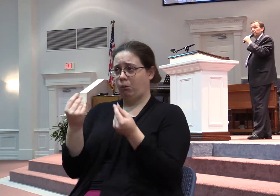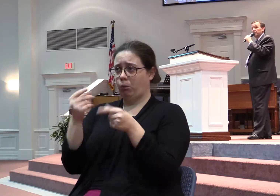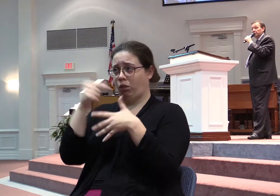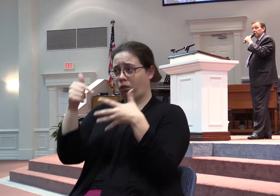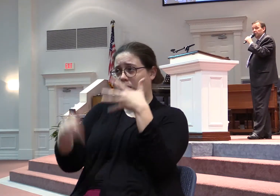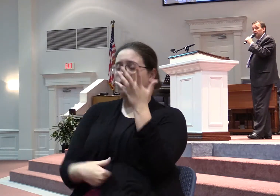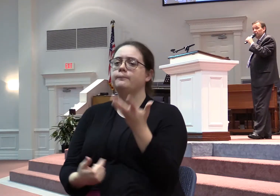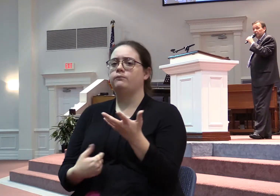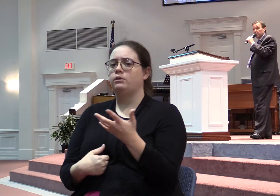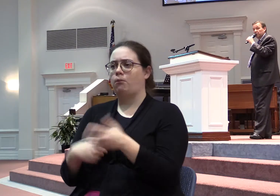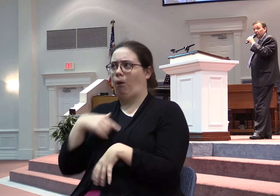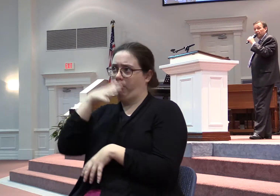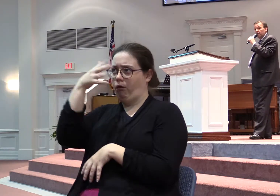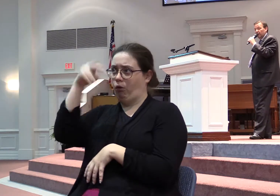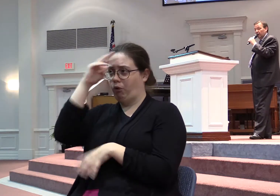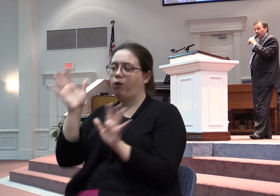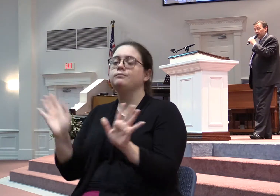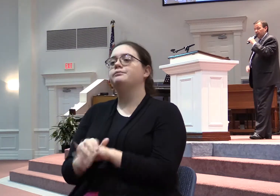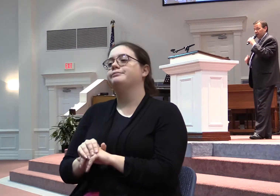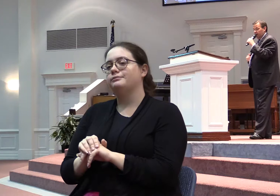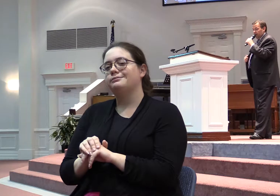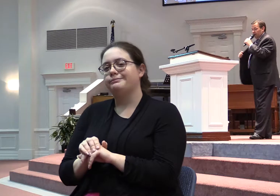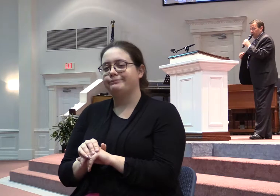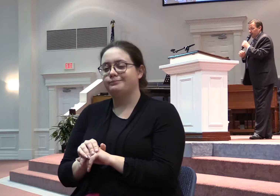I'm going to tell you what. Some of the dumbest people I've ever met in my life.